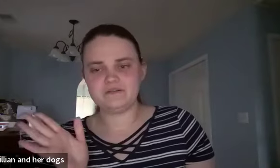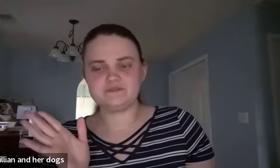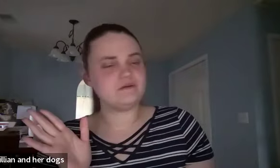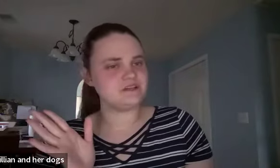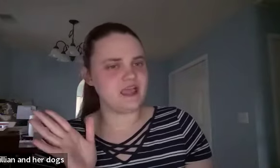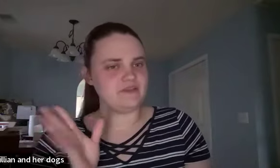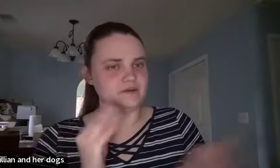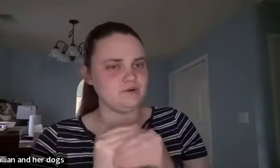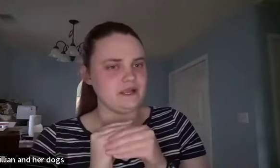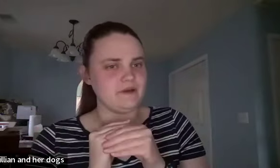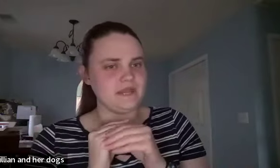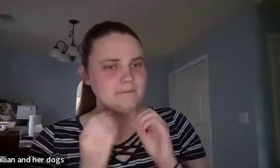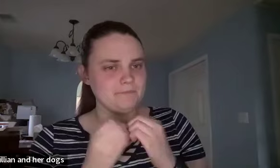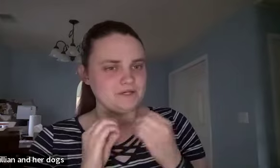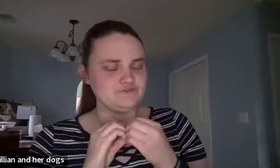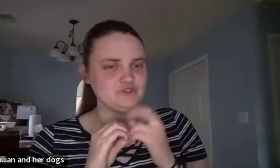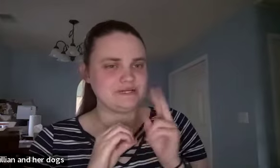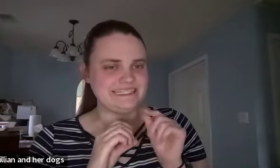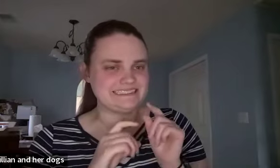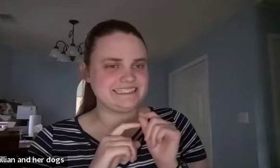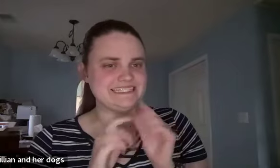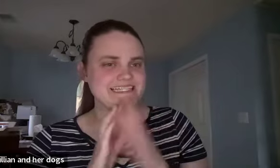that's what I was going to add there real quick about the numbers for the 20s is